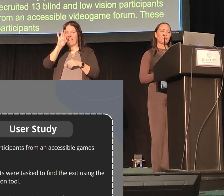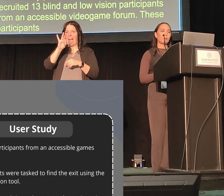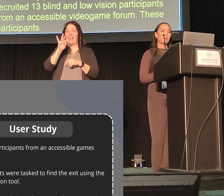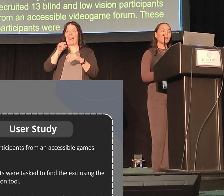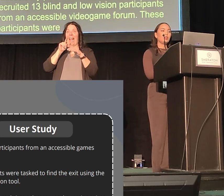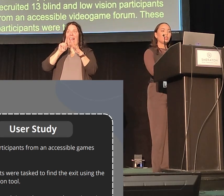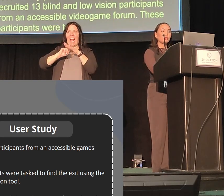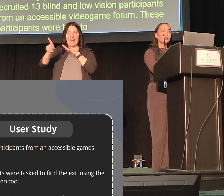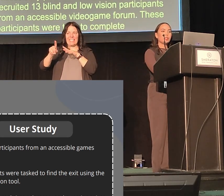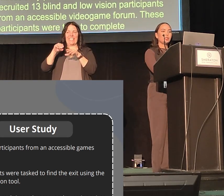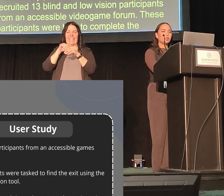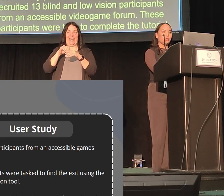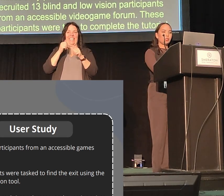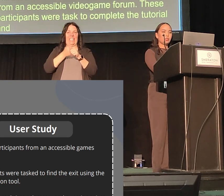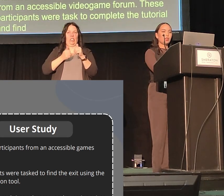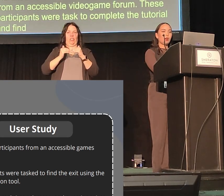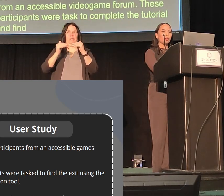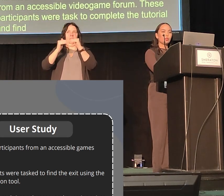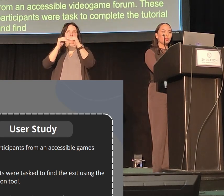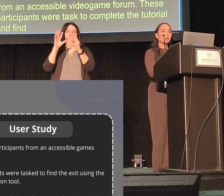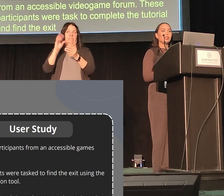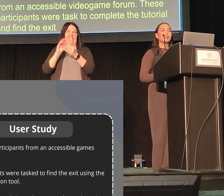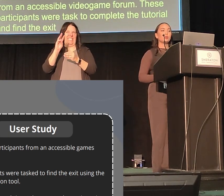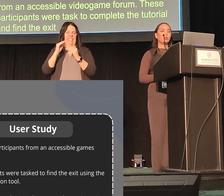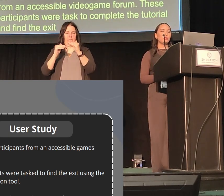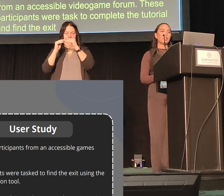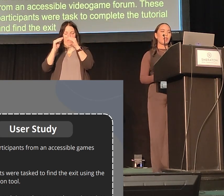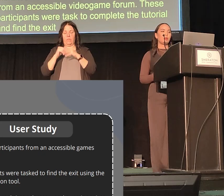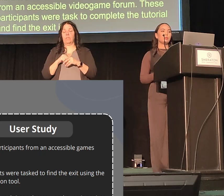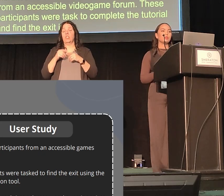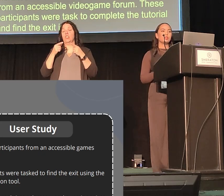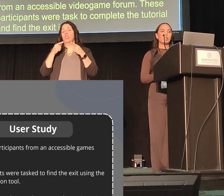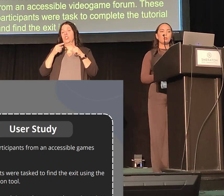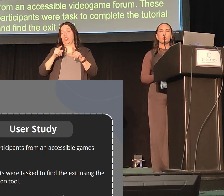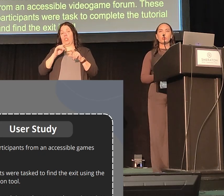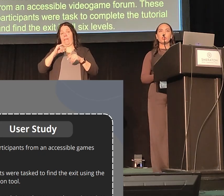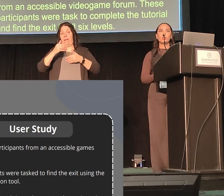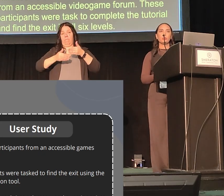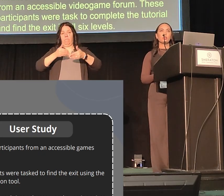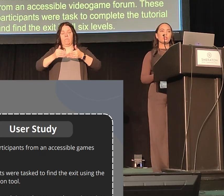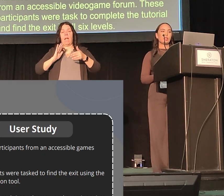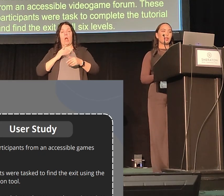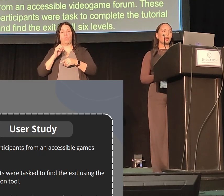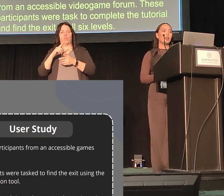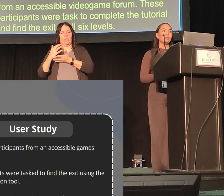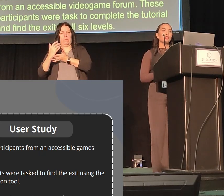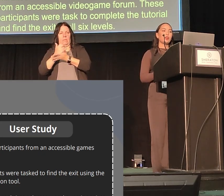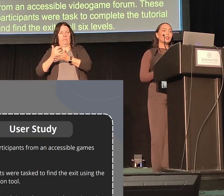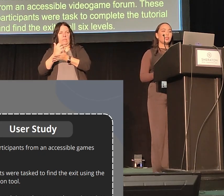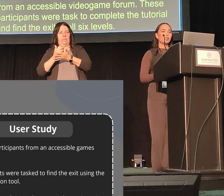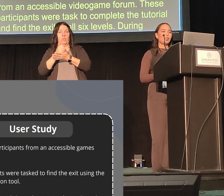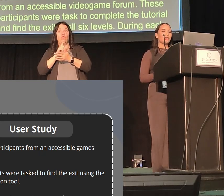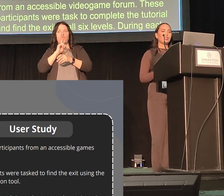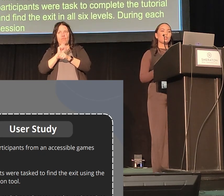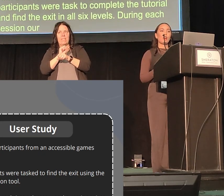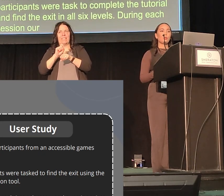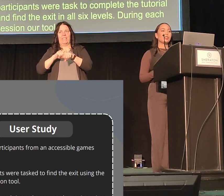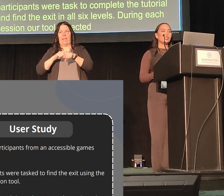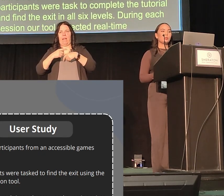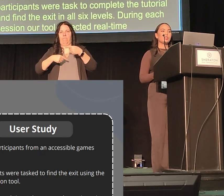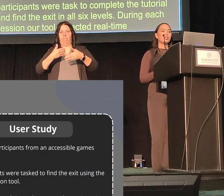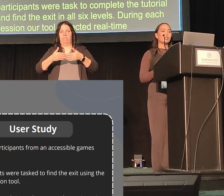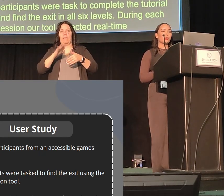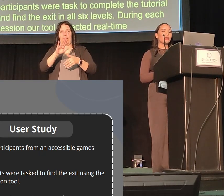levels. During each session, our tool collected real-time telemetry and usage data, providing insights into